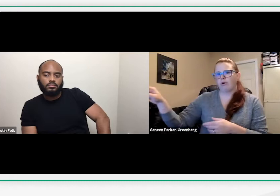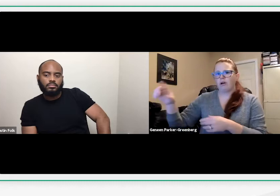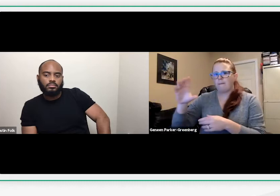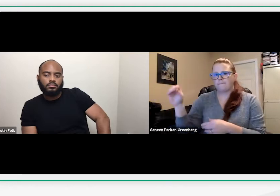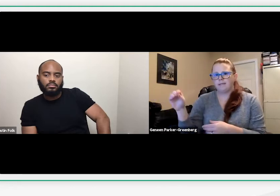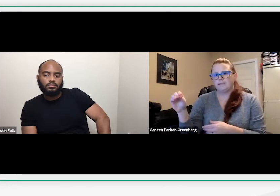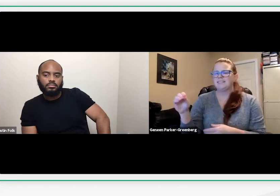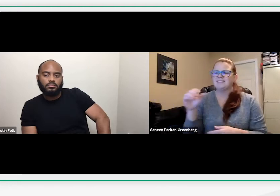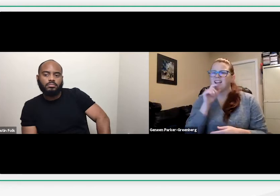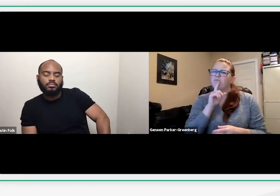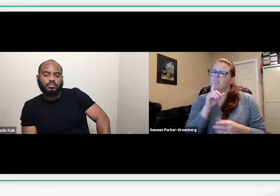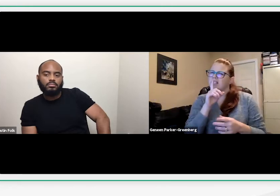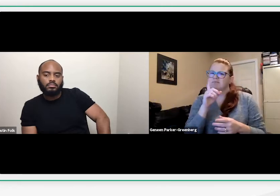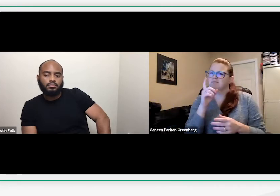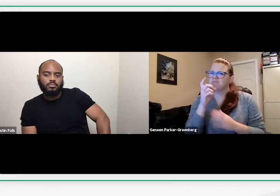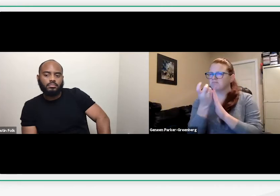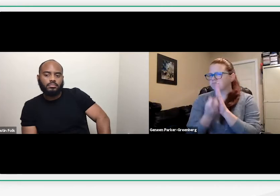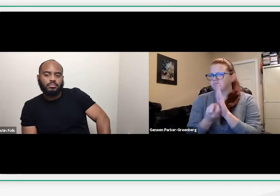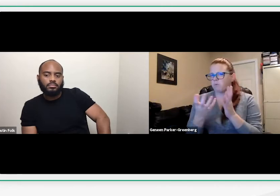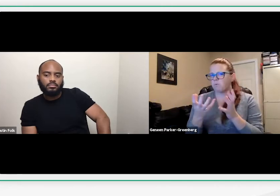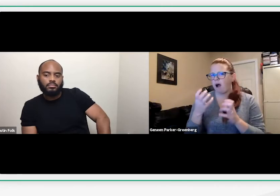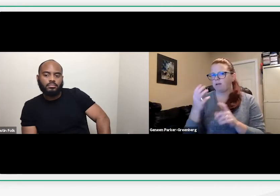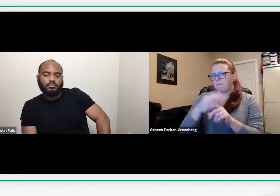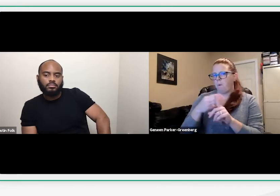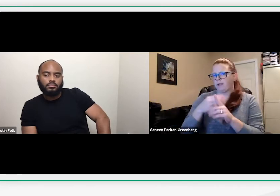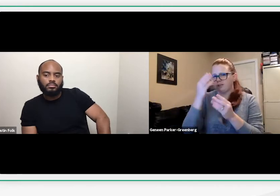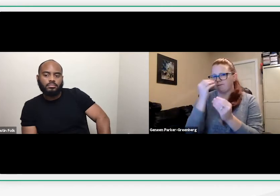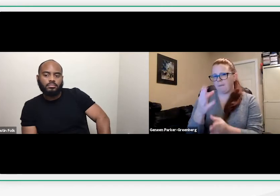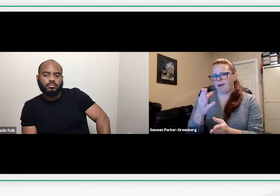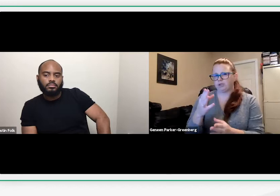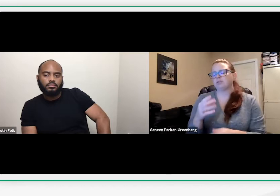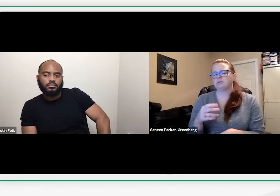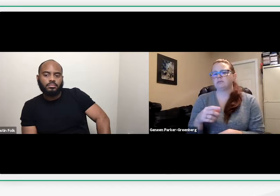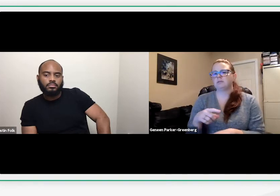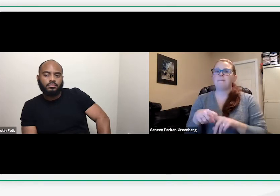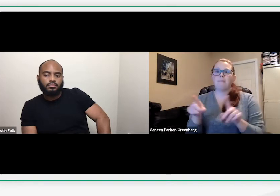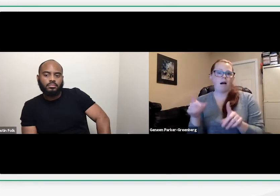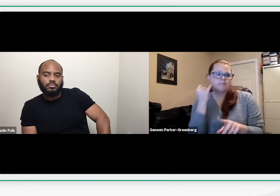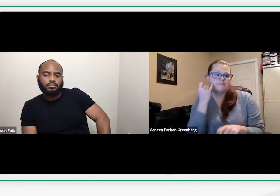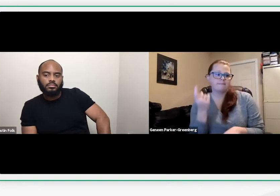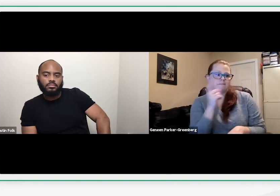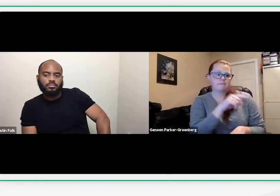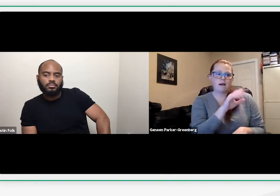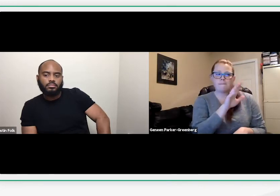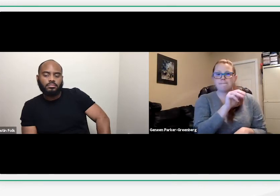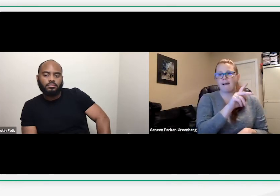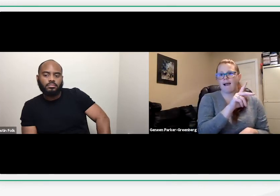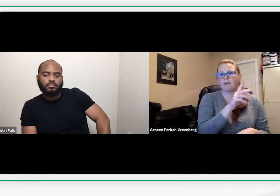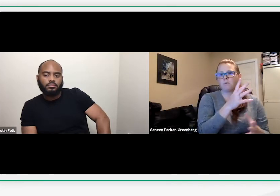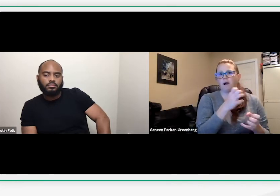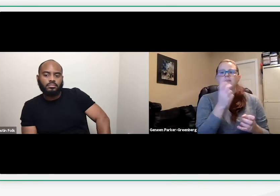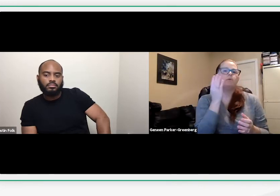look specifically at your credit history with other credit cards, they don't want to know your mortgage information so